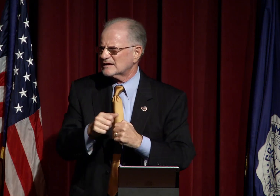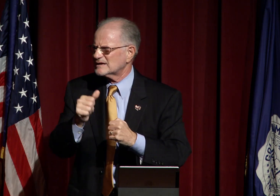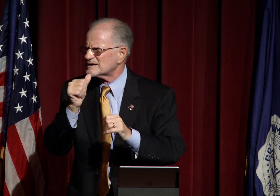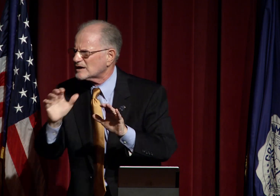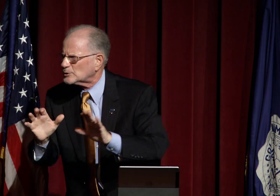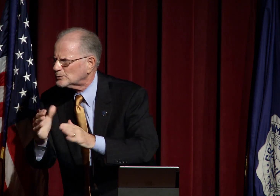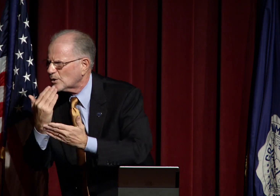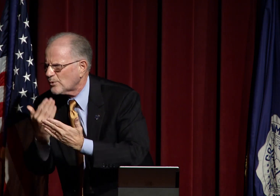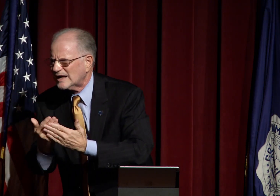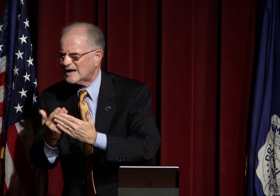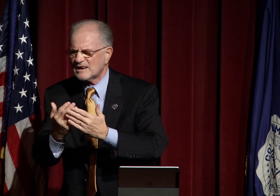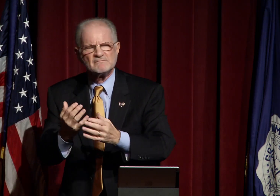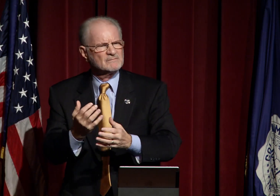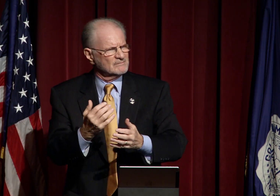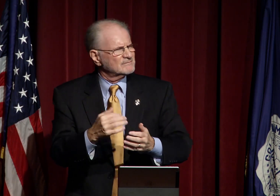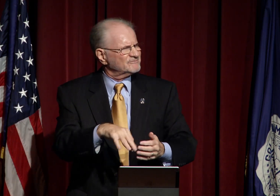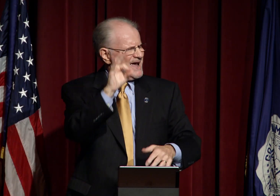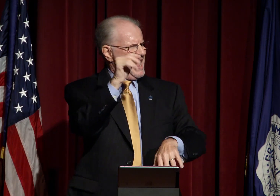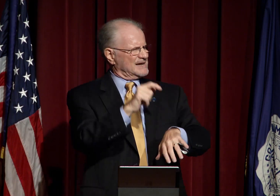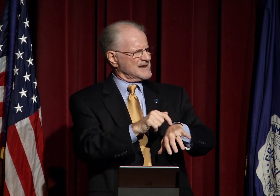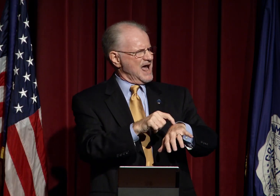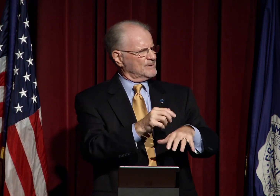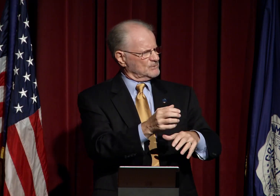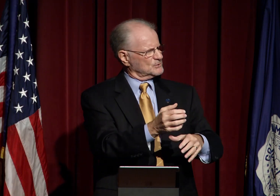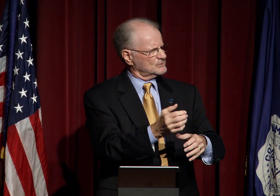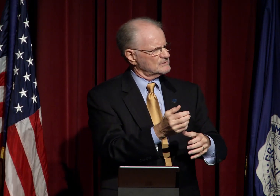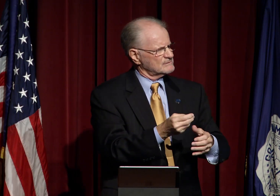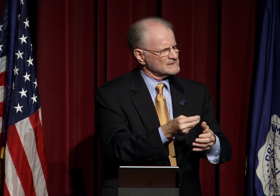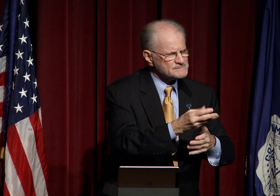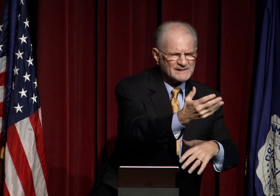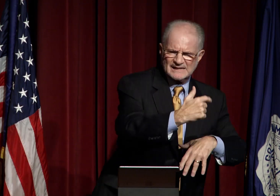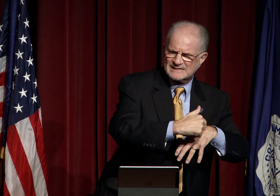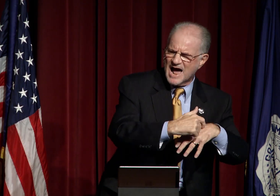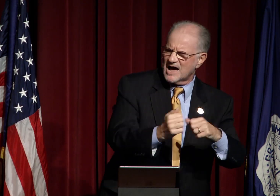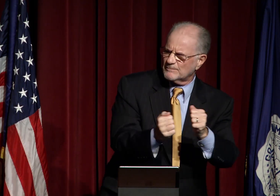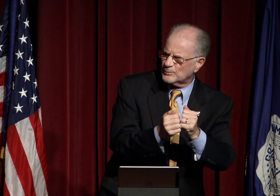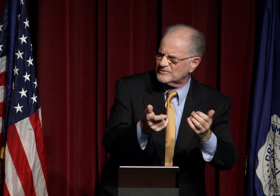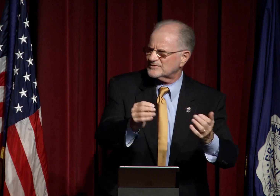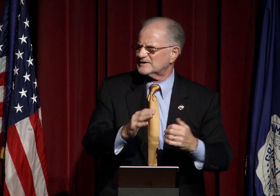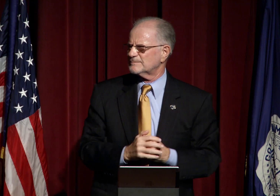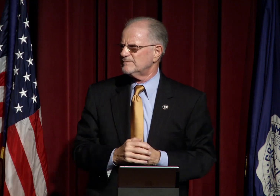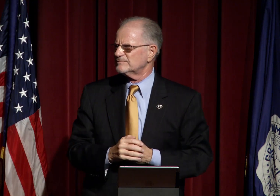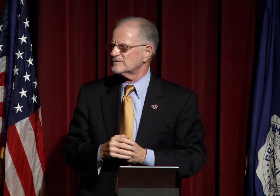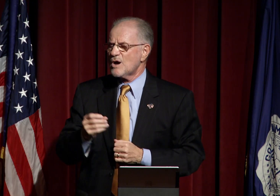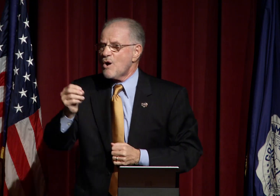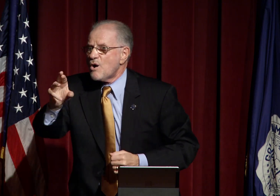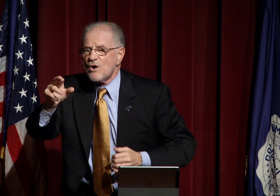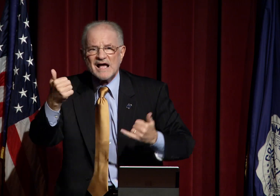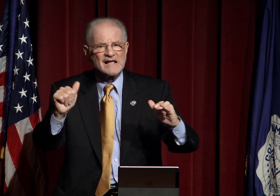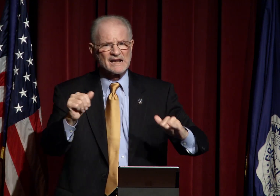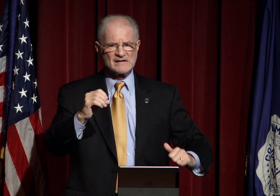students are struggling, not doing as well as they could, find time to meet with them.